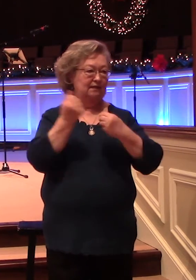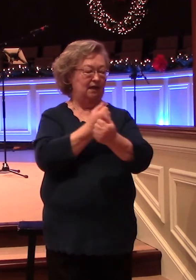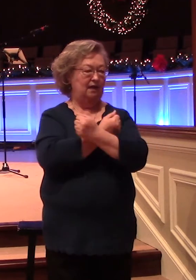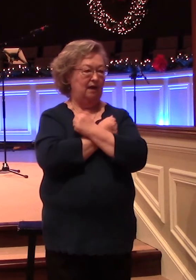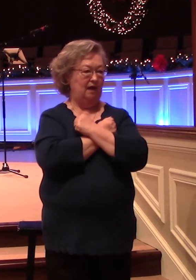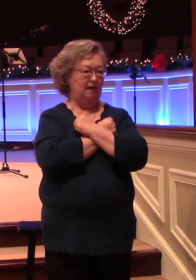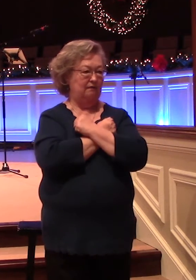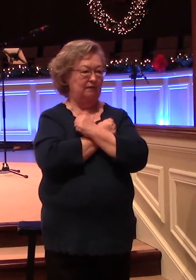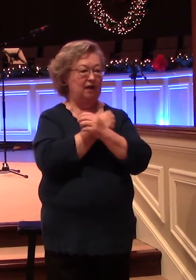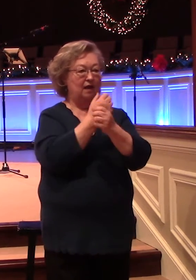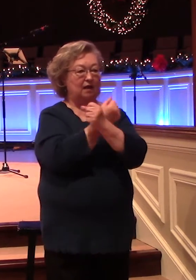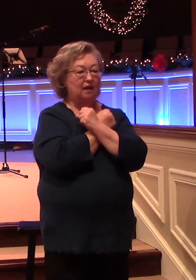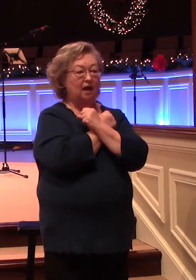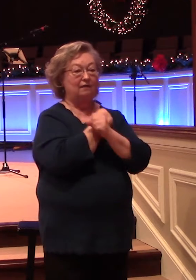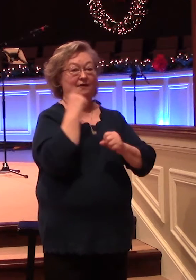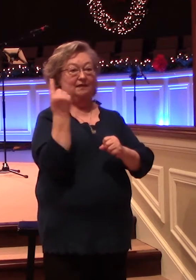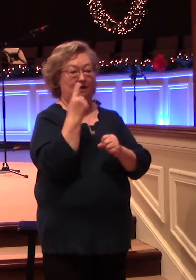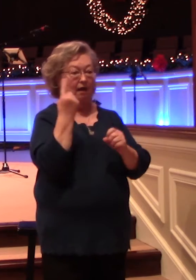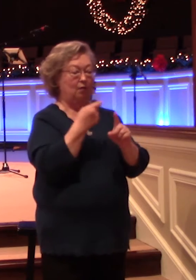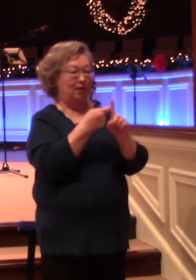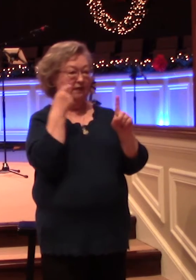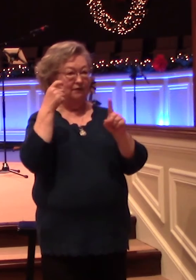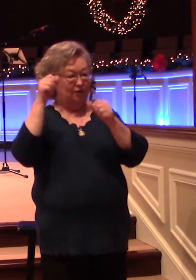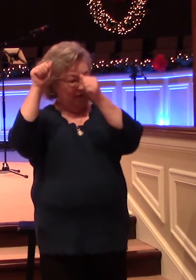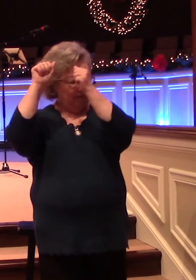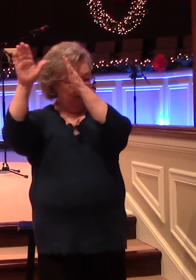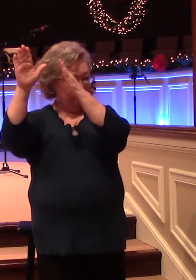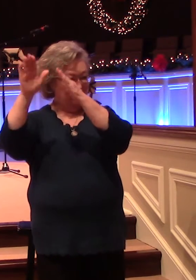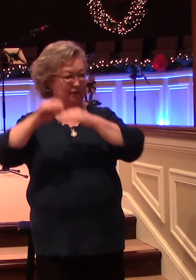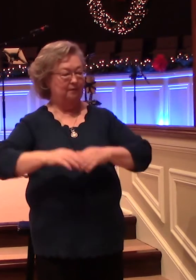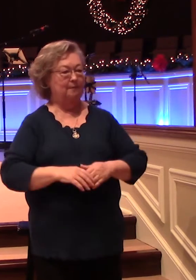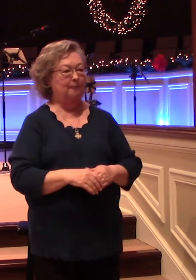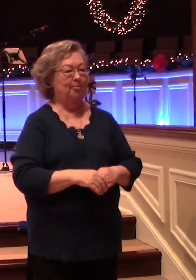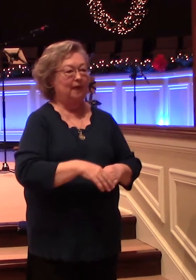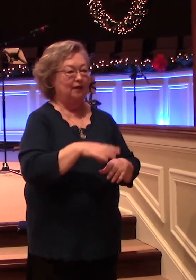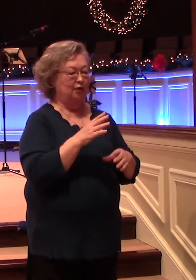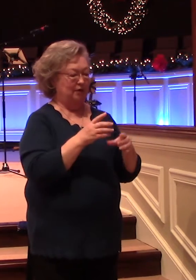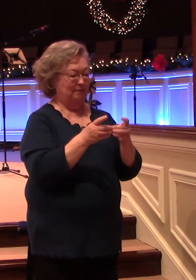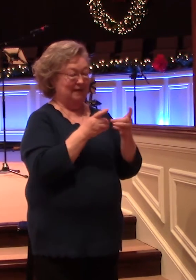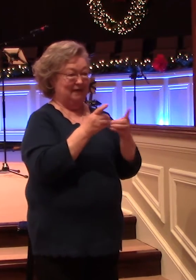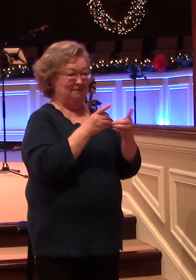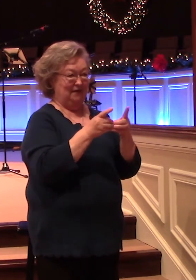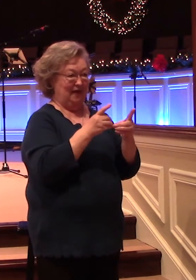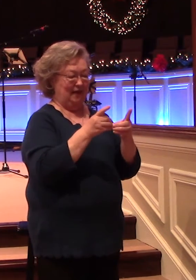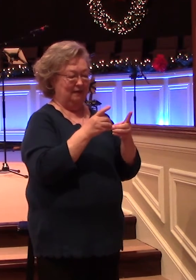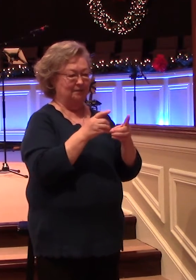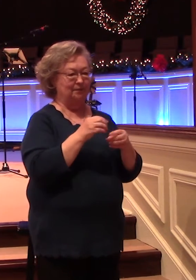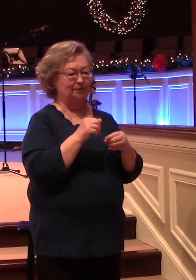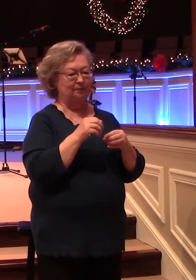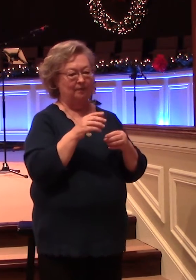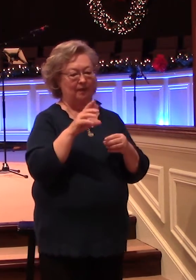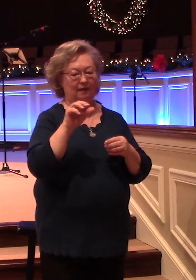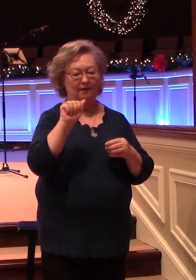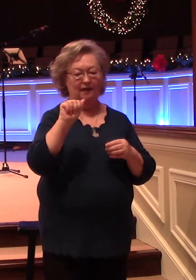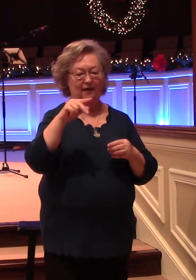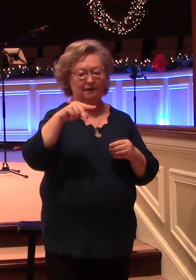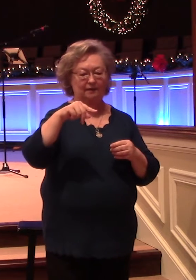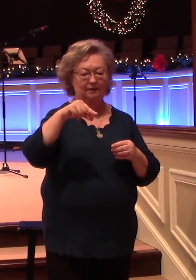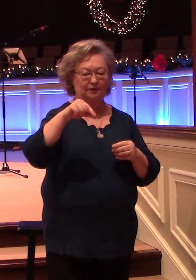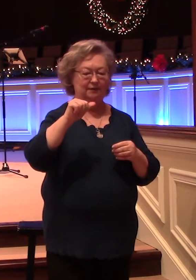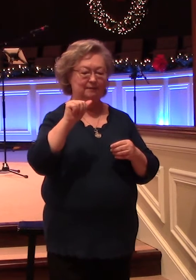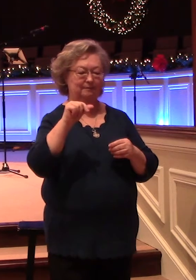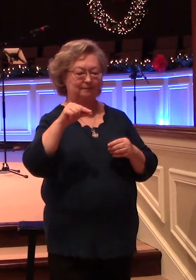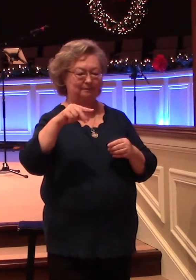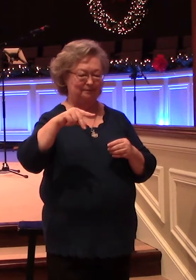Here's a good definition of this agape love. You may want to even write this down. It is a generous, sacrificial